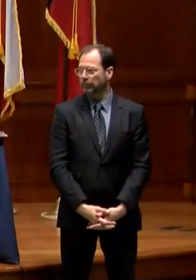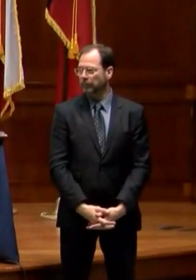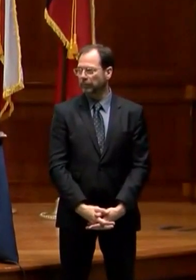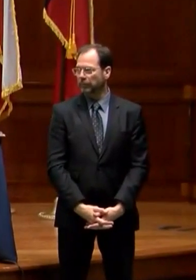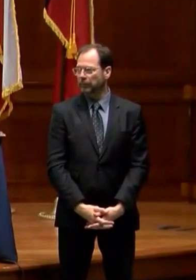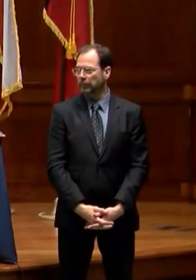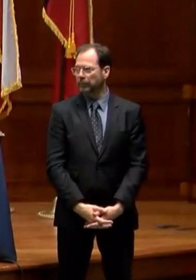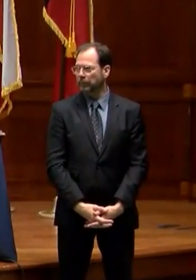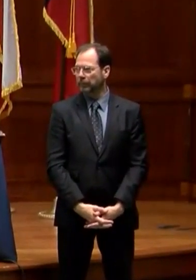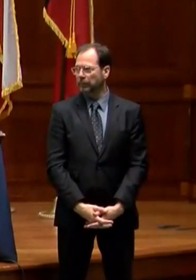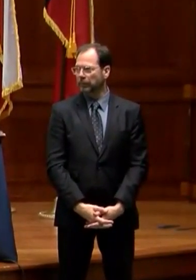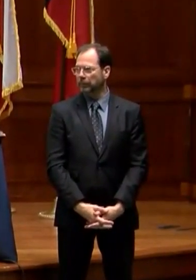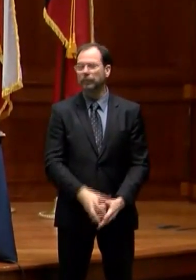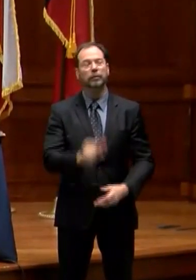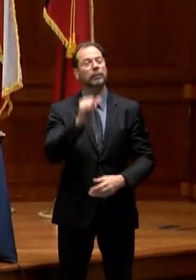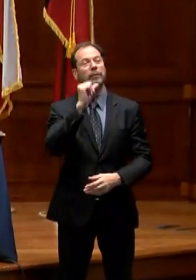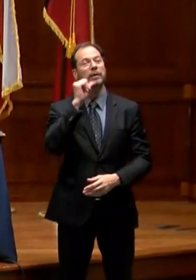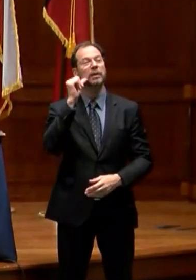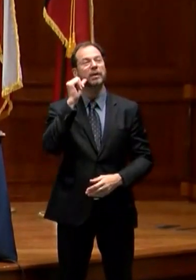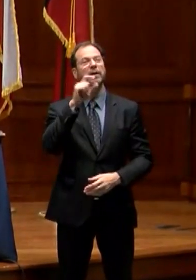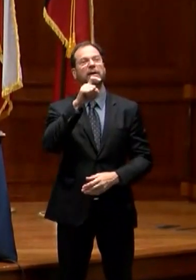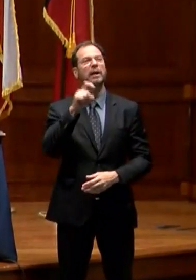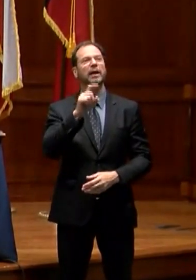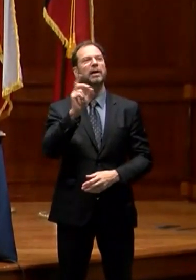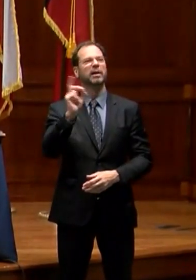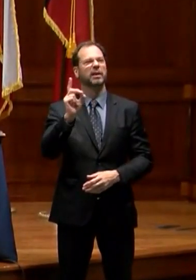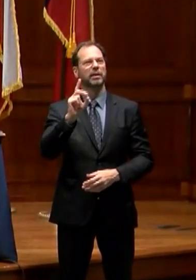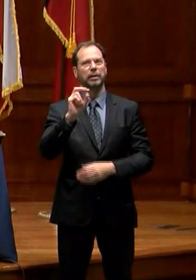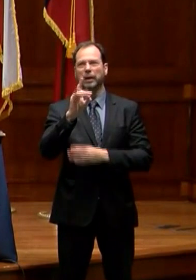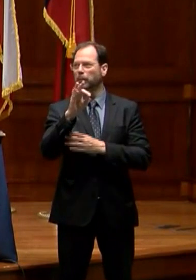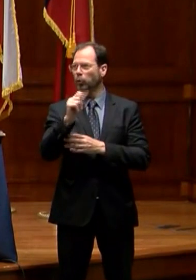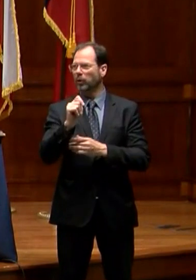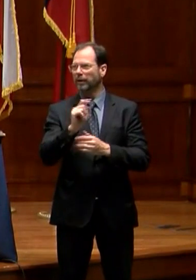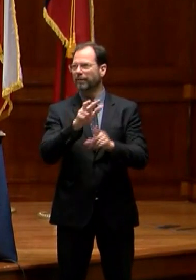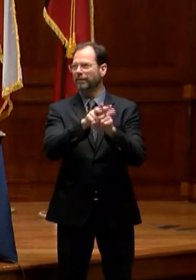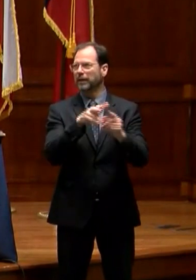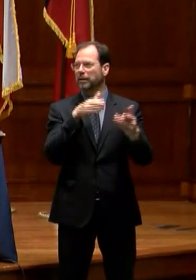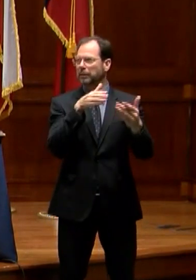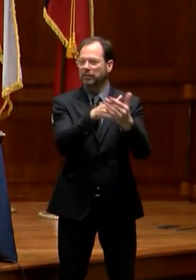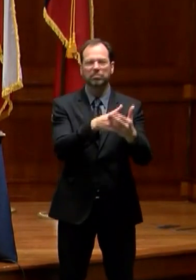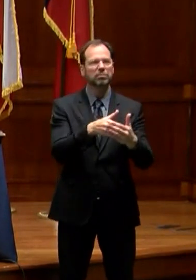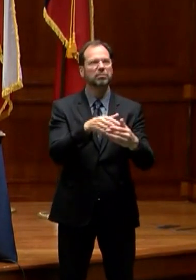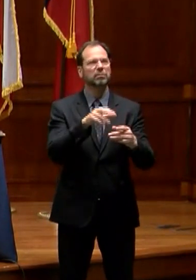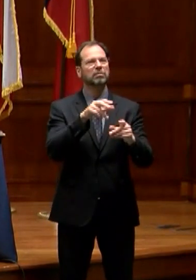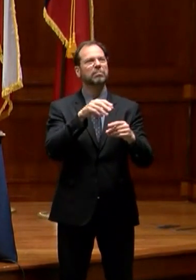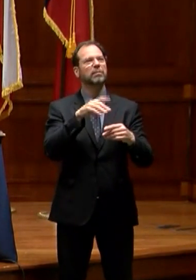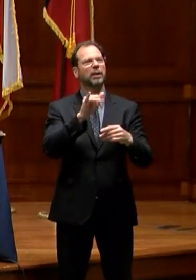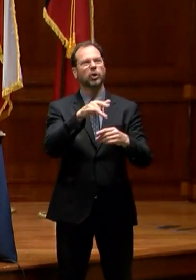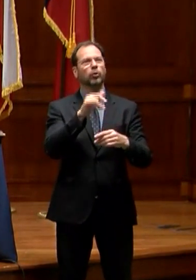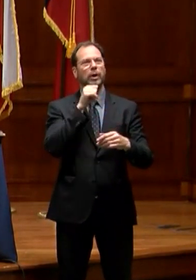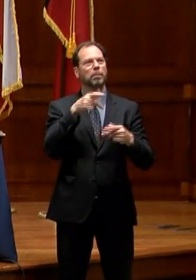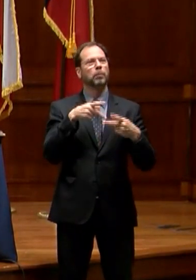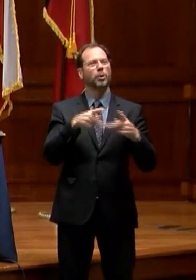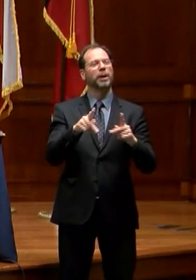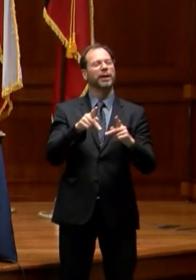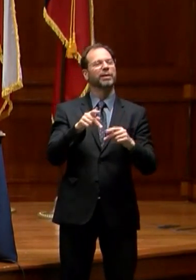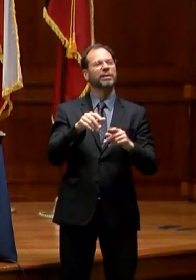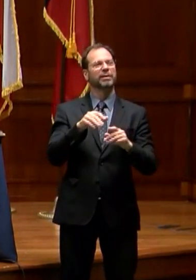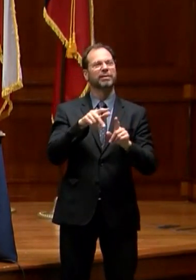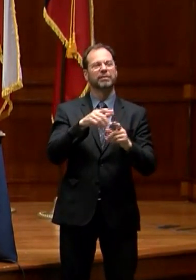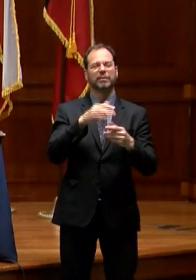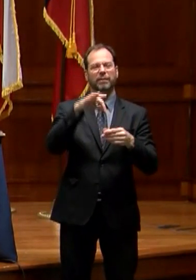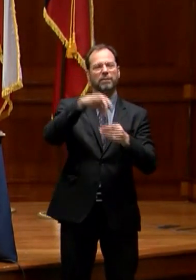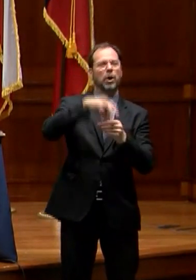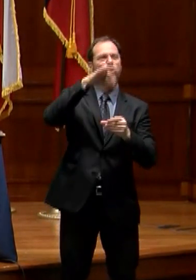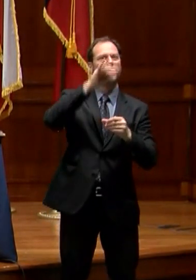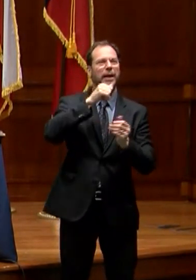So yesterday, Texas Democrats filed a lawsuit asking that everyone be allowed to vote by mail during the coronavirus outbreak. Governor, I wanted to get